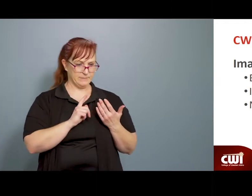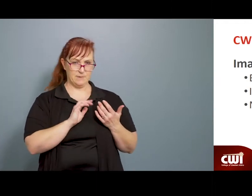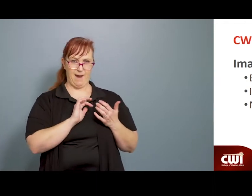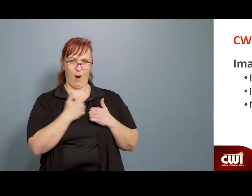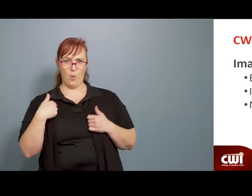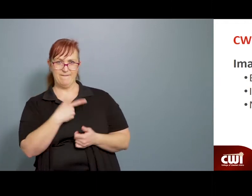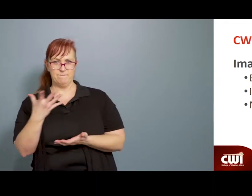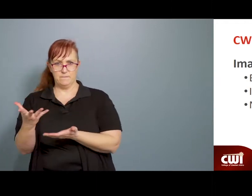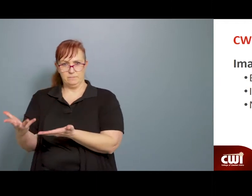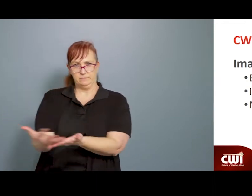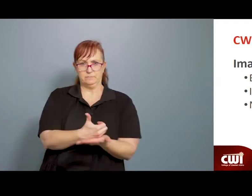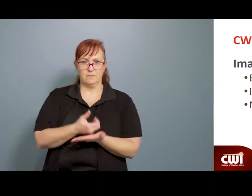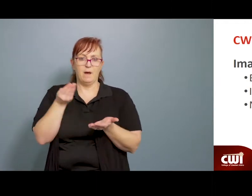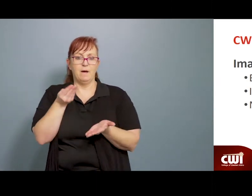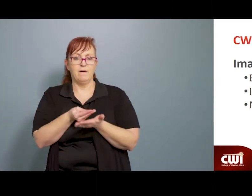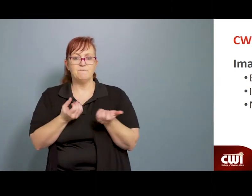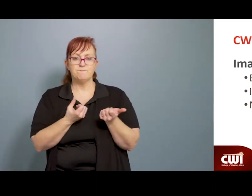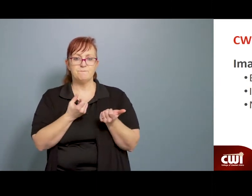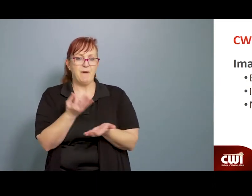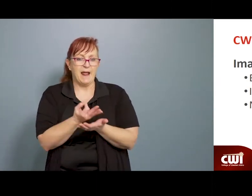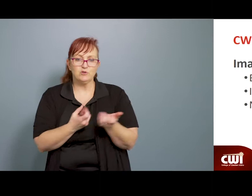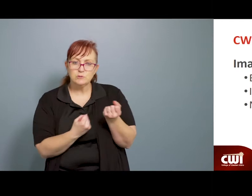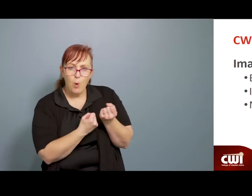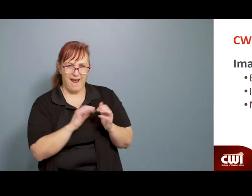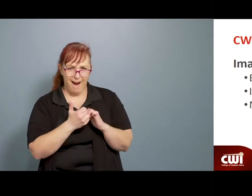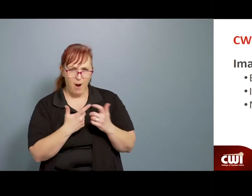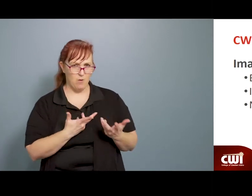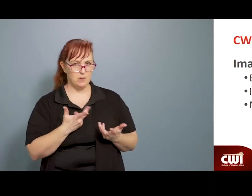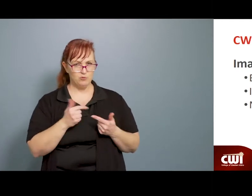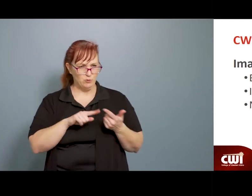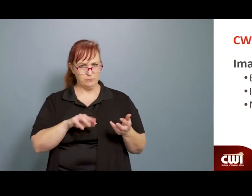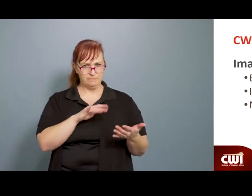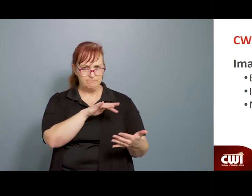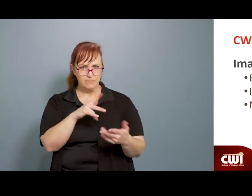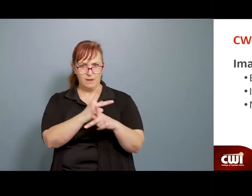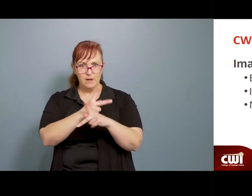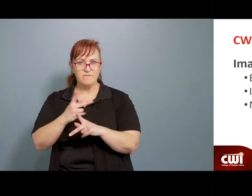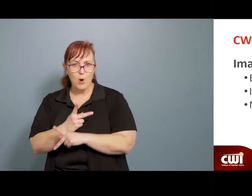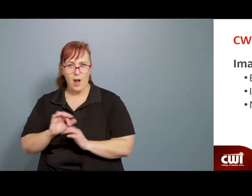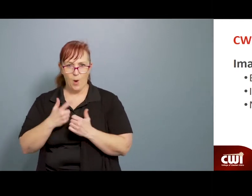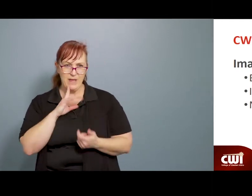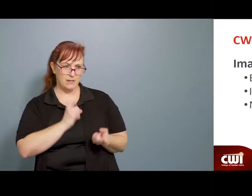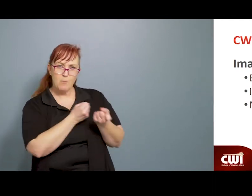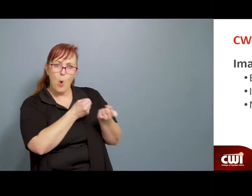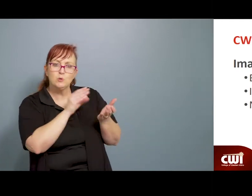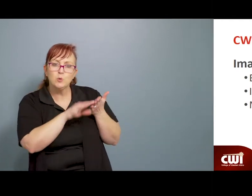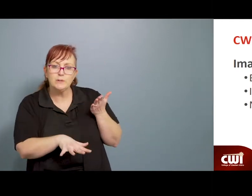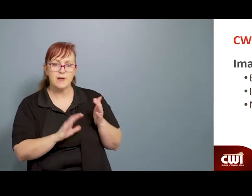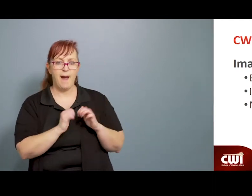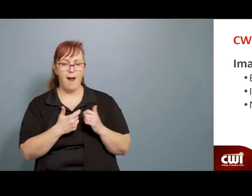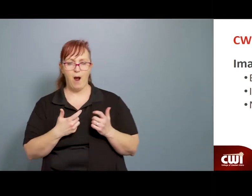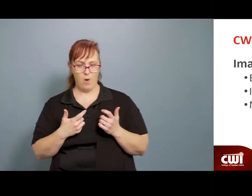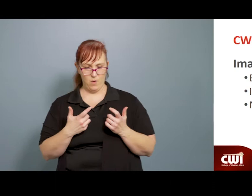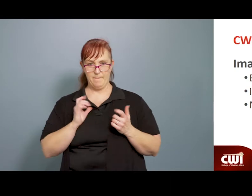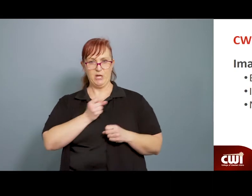possibly allocations coming from the state. I know Mark and Dr. Glandon can speak more to that. So how do we ensure that we're